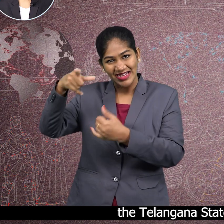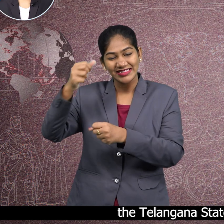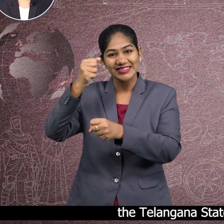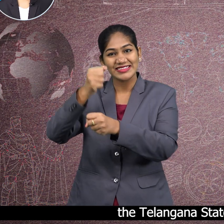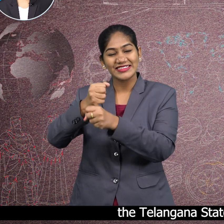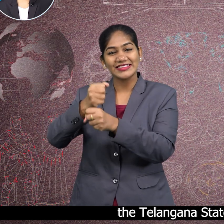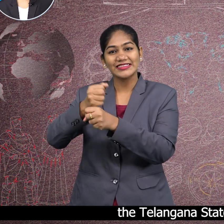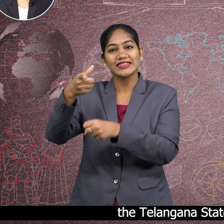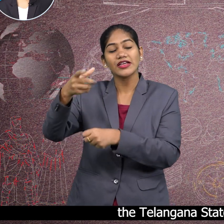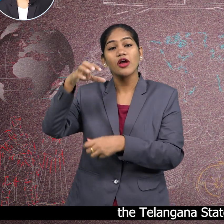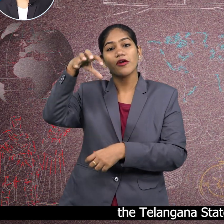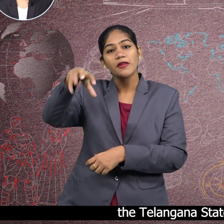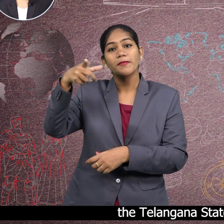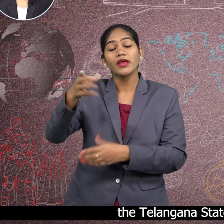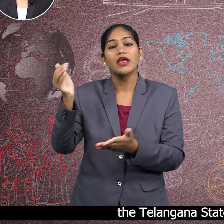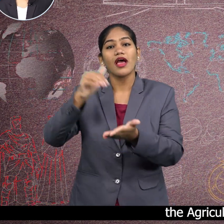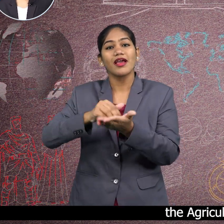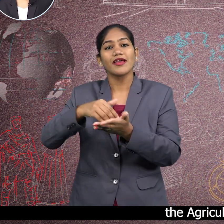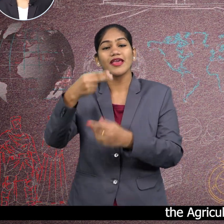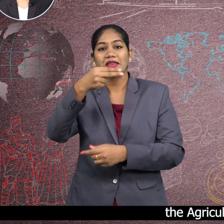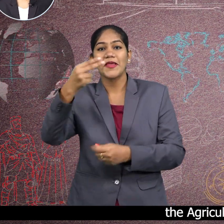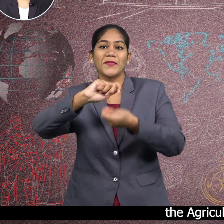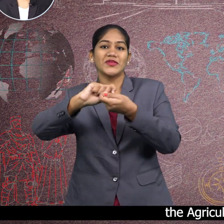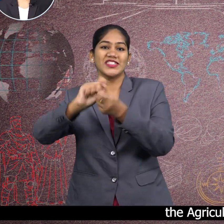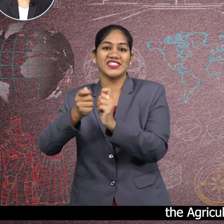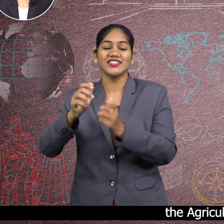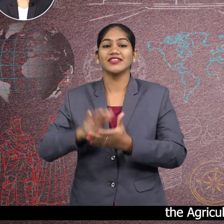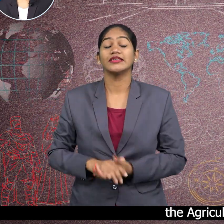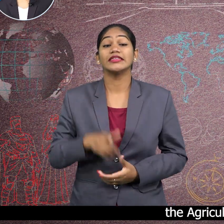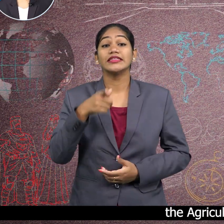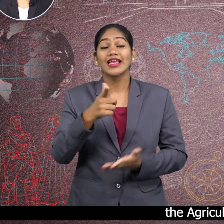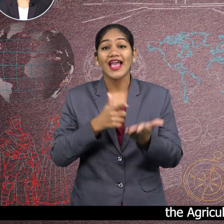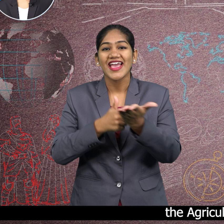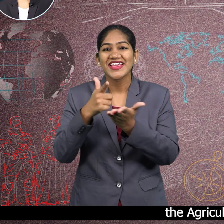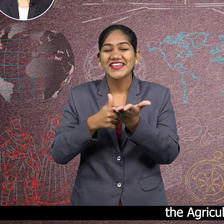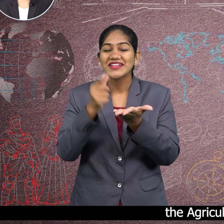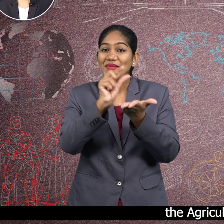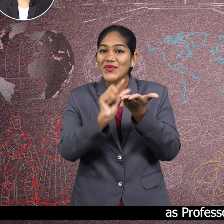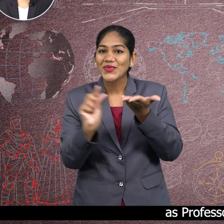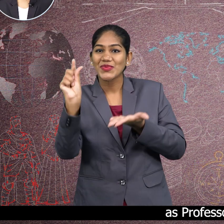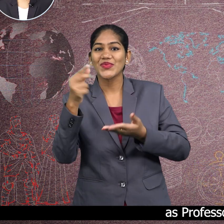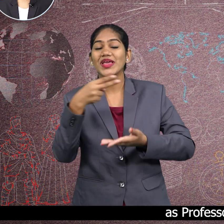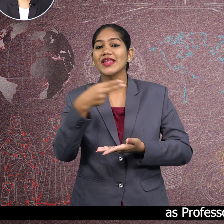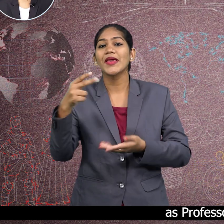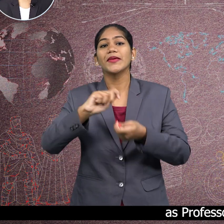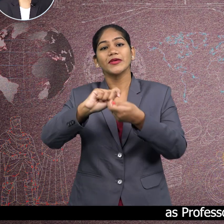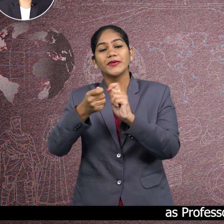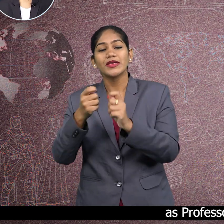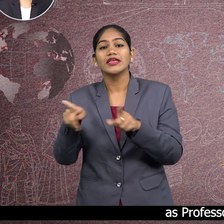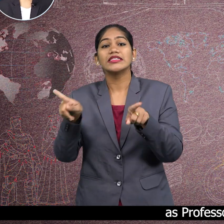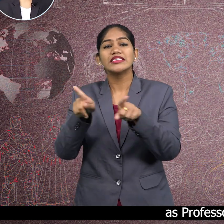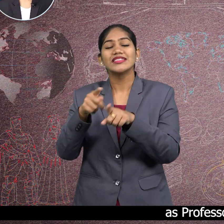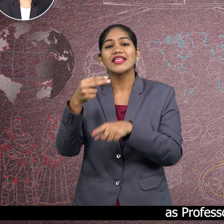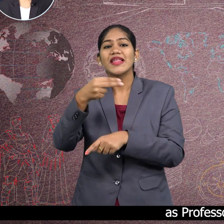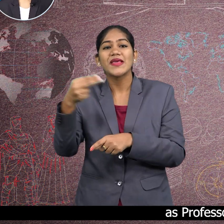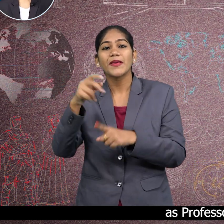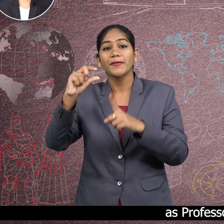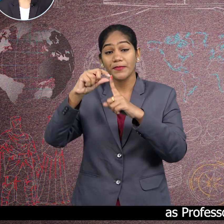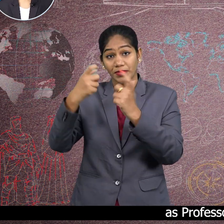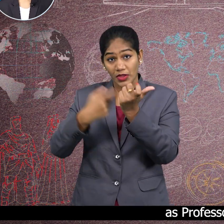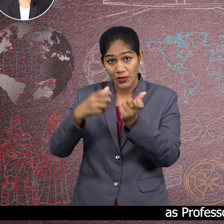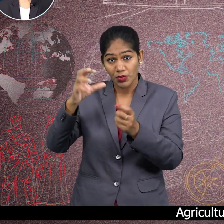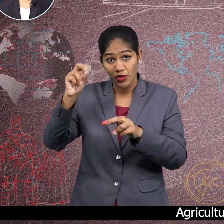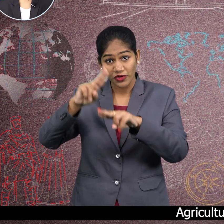government renamed the Agriculture University as Professor